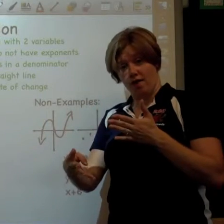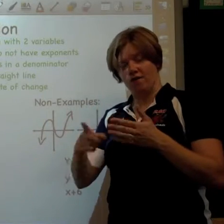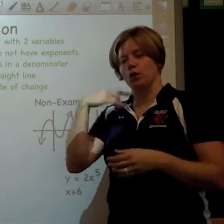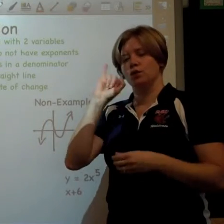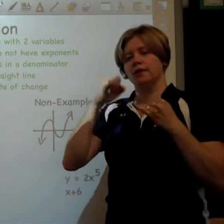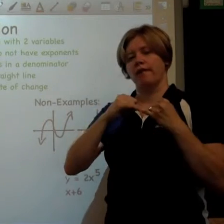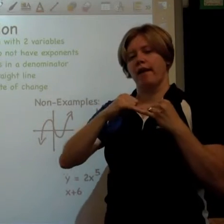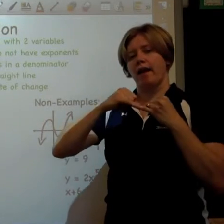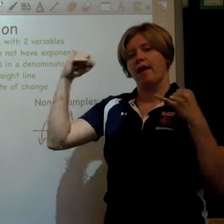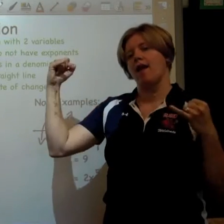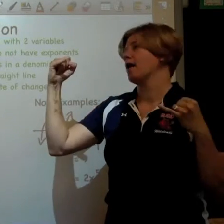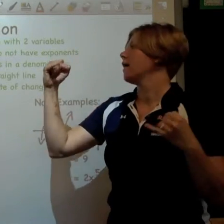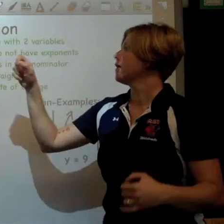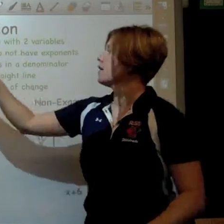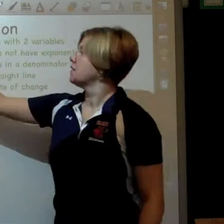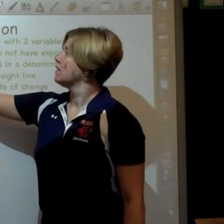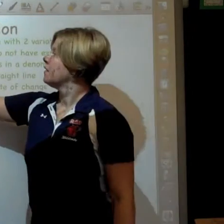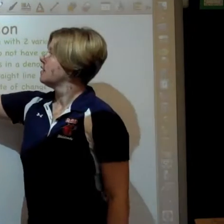and the graph looks like a line. It